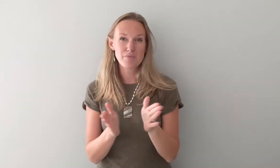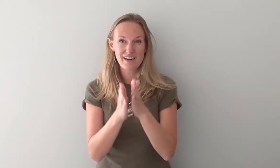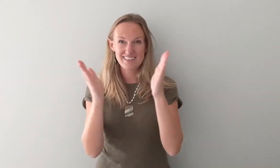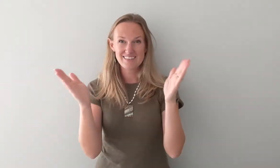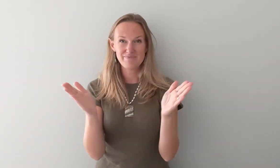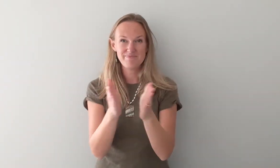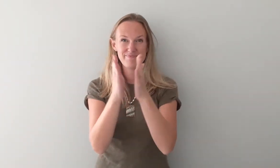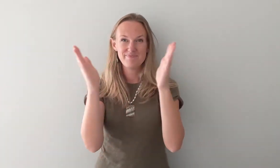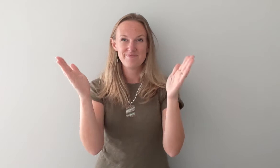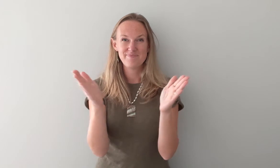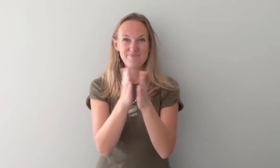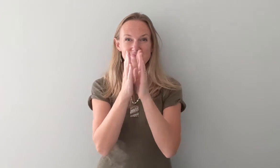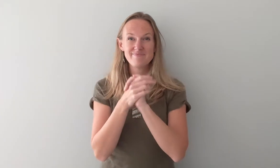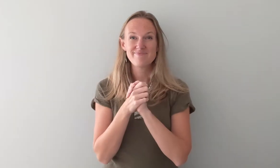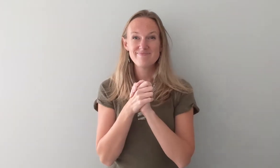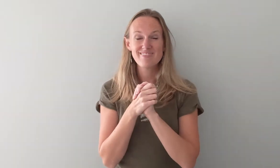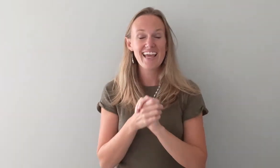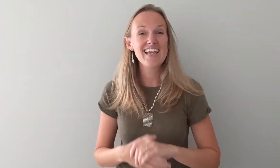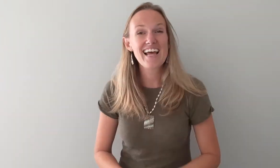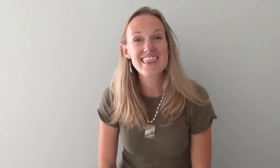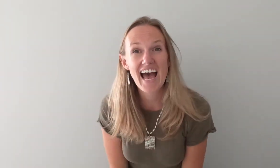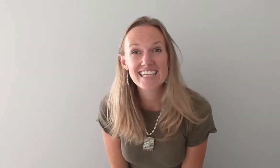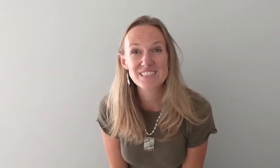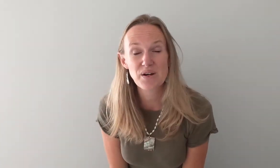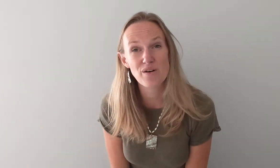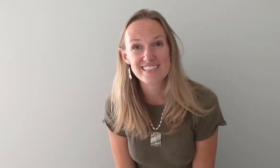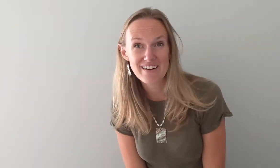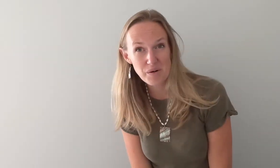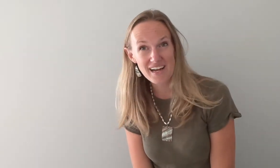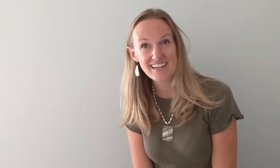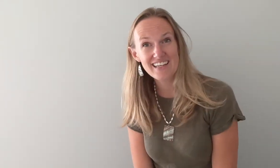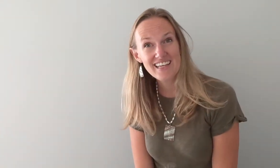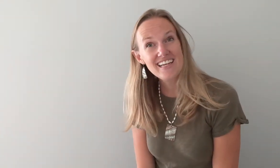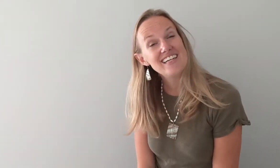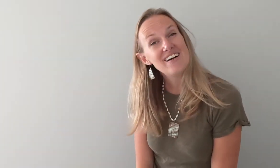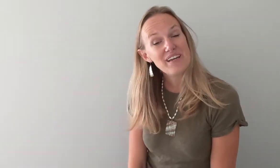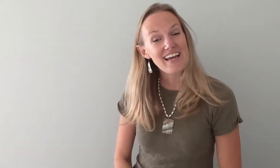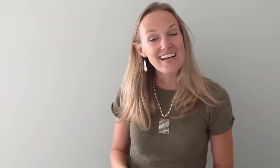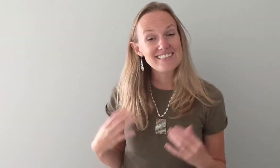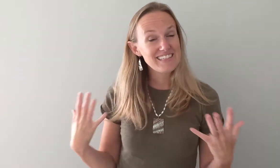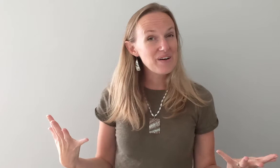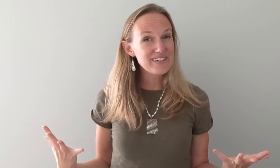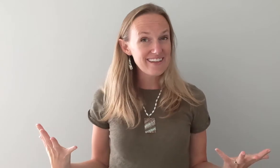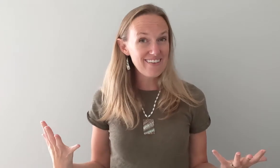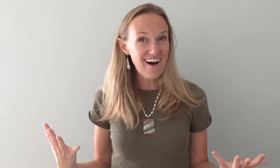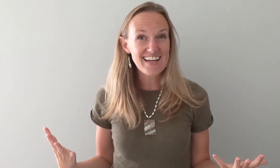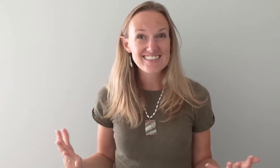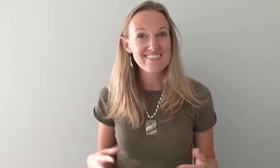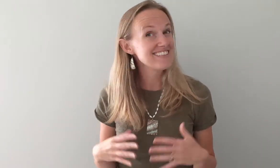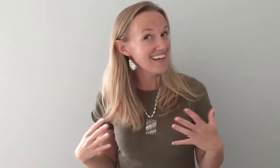praise. Okay, and that is the chorus, everyone. We sing the chorus a lot, or sign